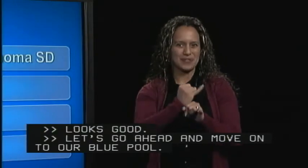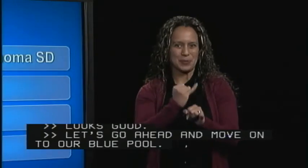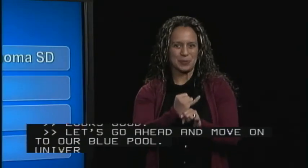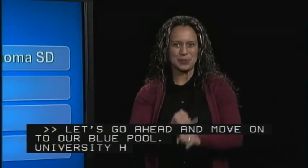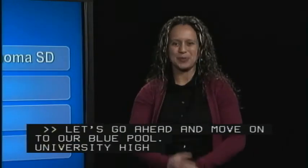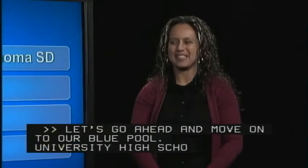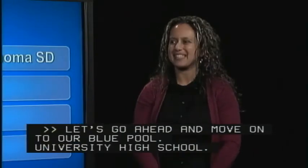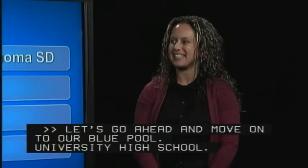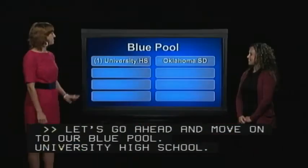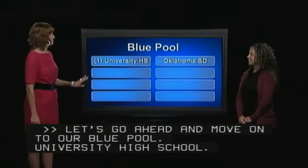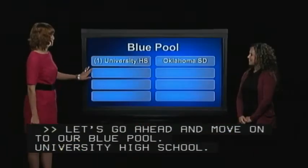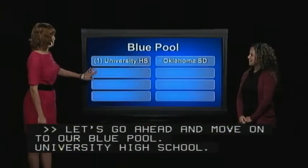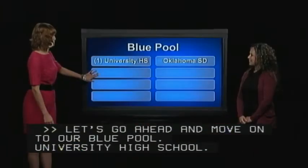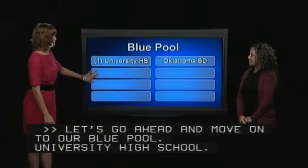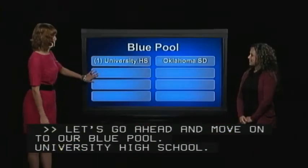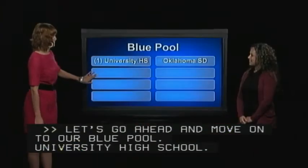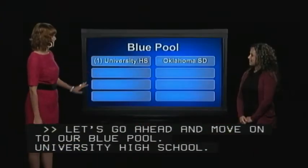Oklahoma School for the Deaf.